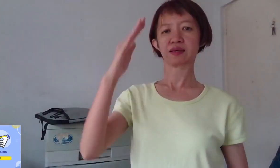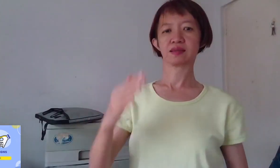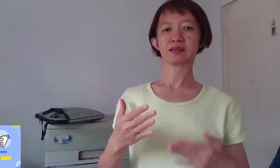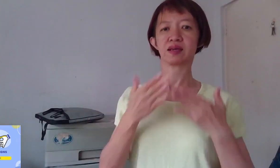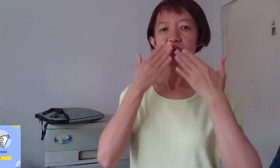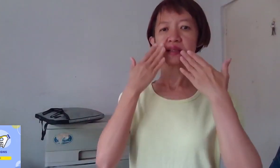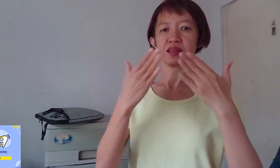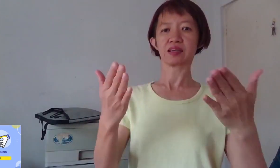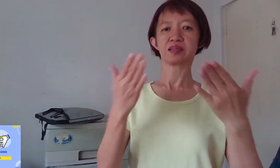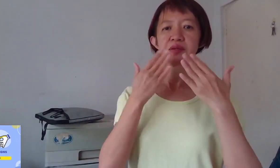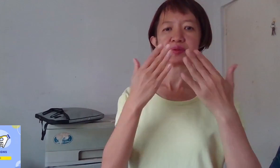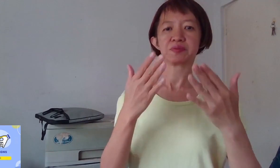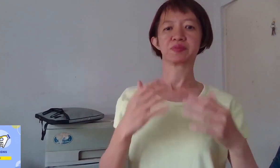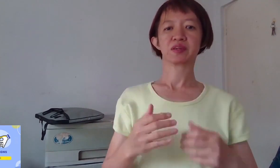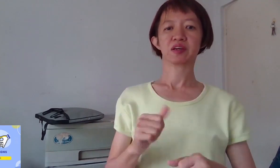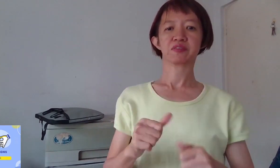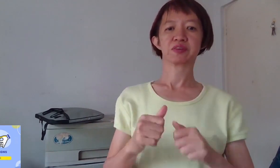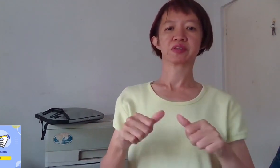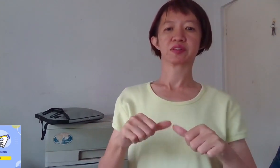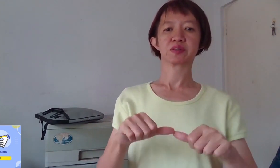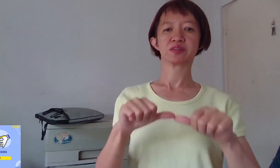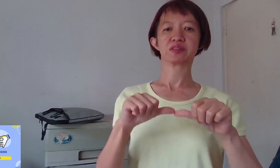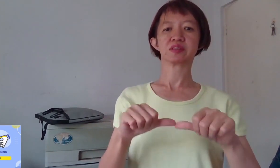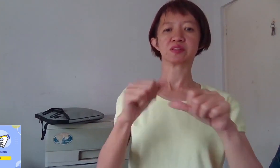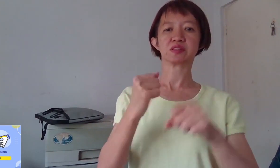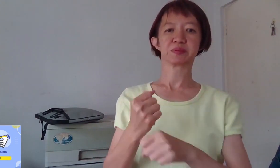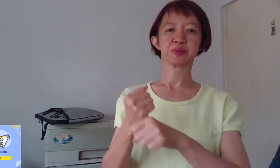Hi, thank you for your continued support.